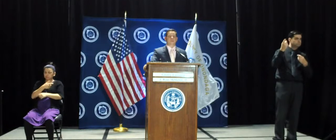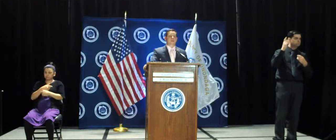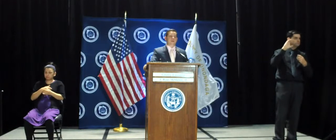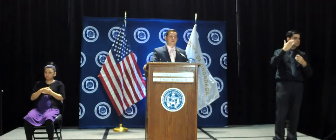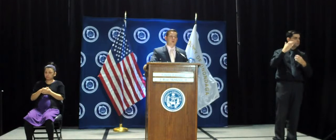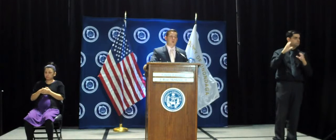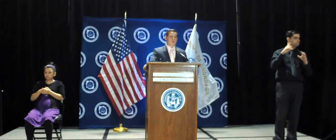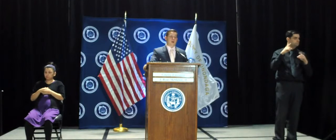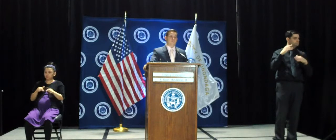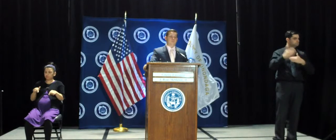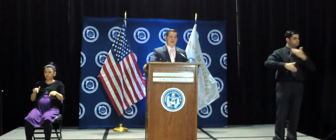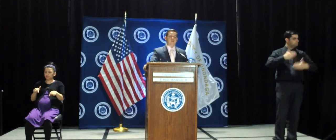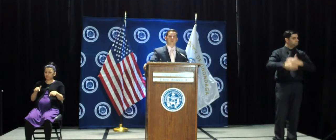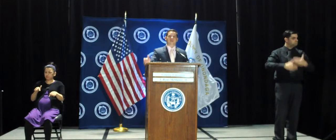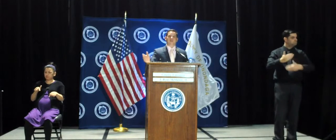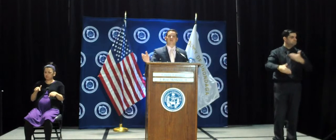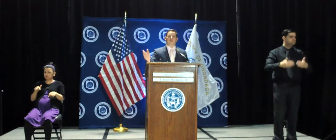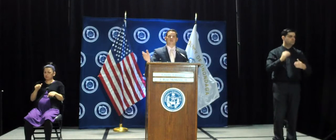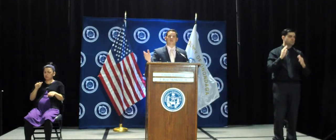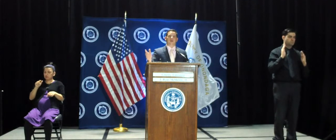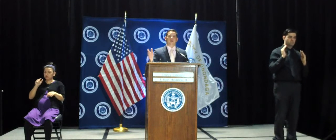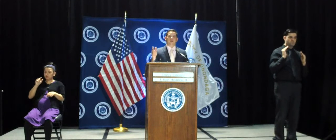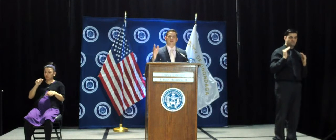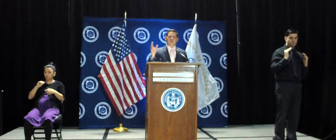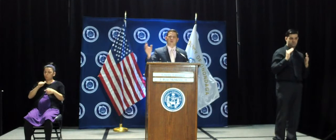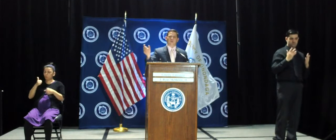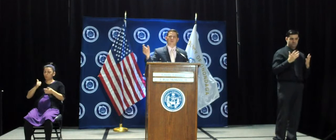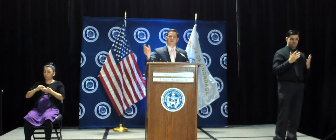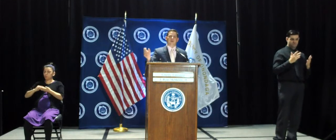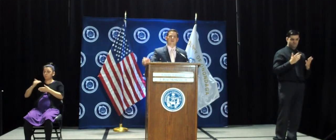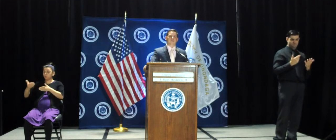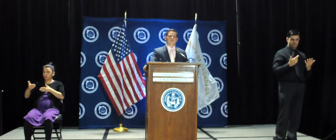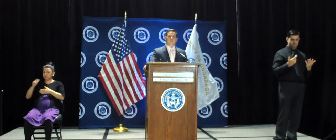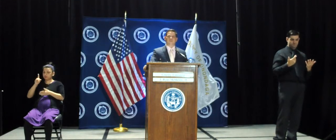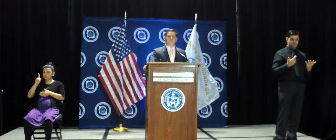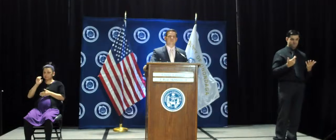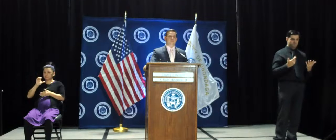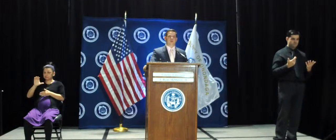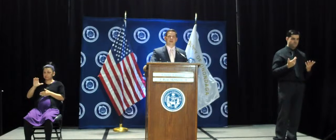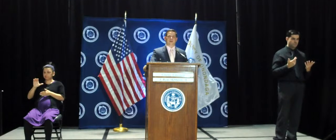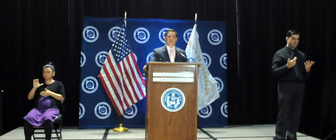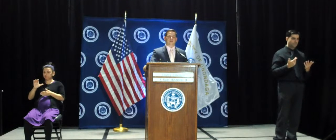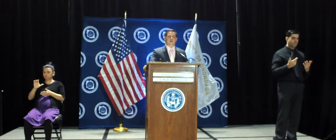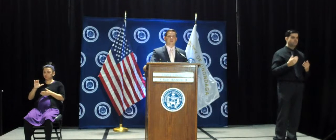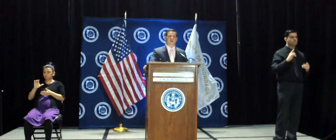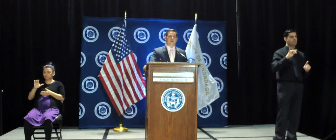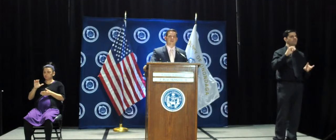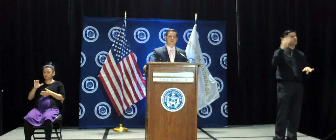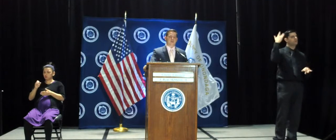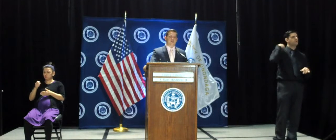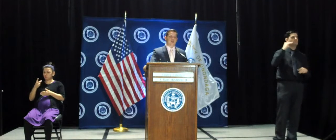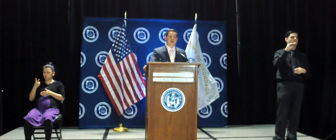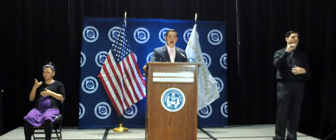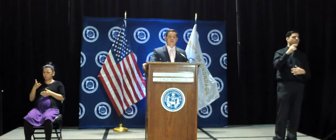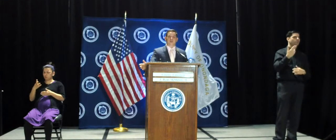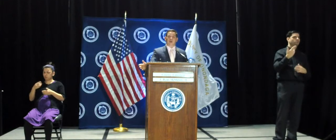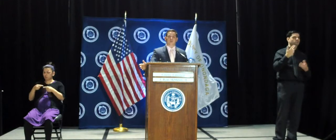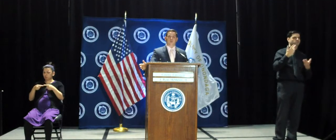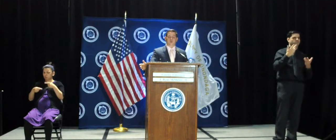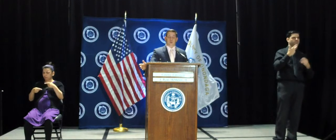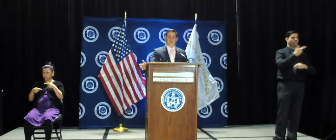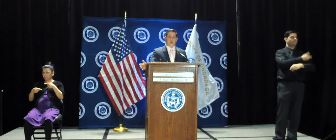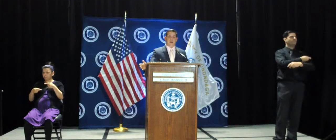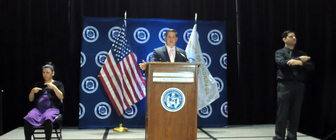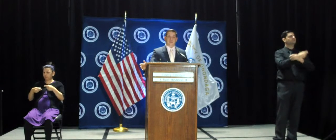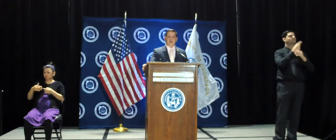right? So that's what's different, and so light at the end of the tunnel. Let's just get there. I think our